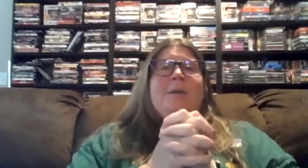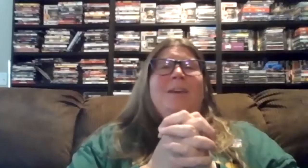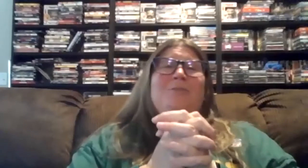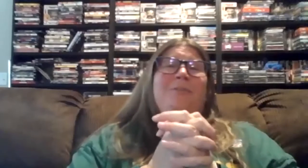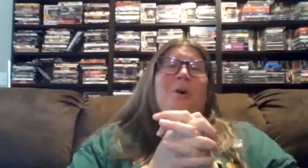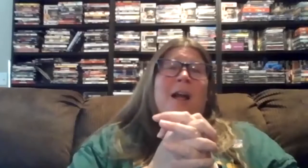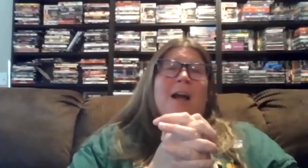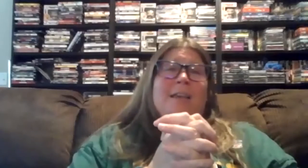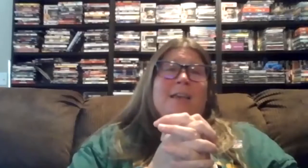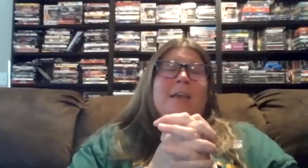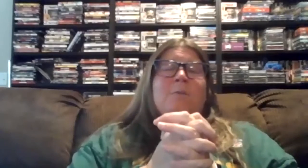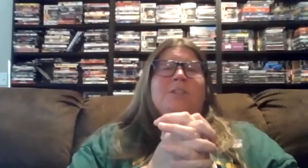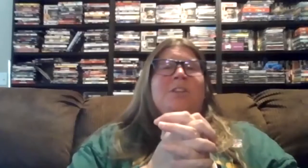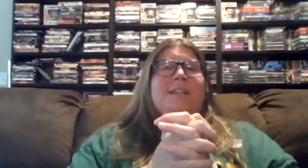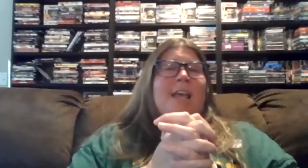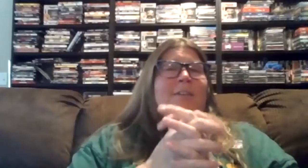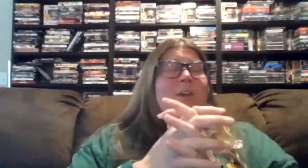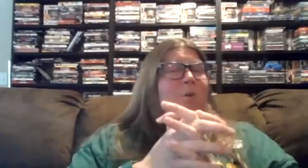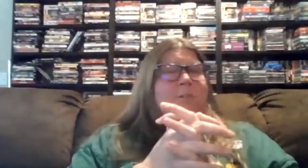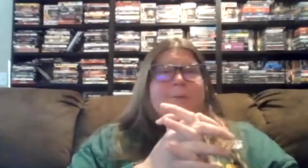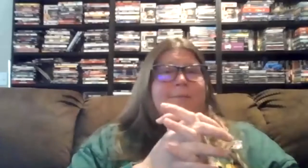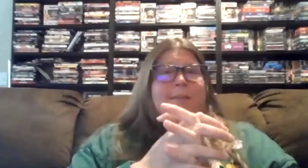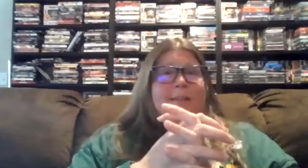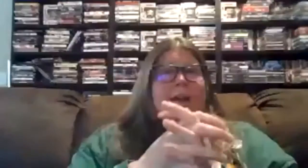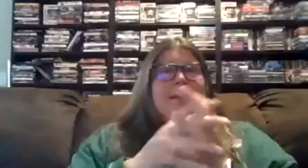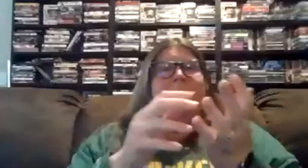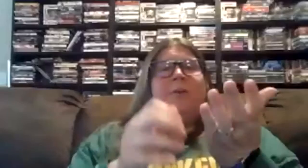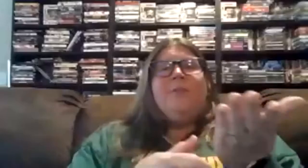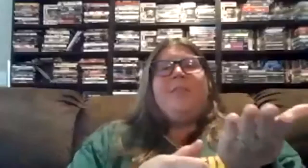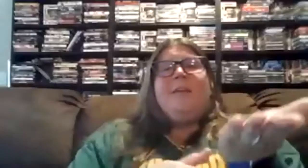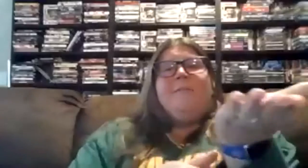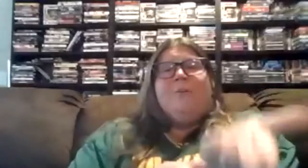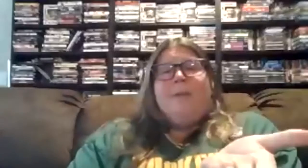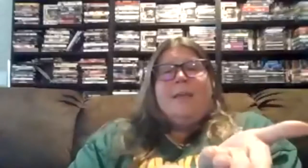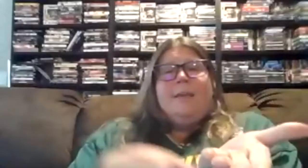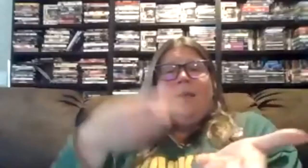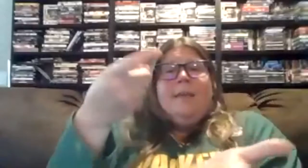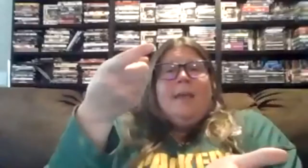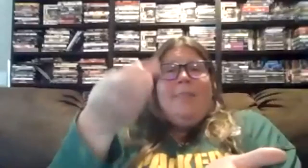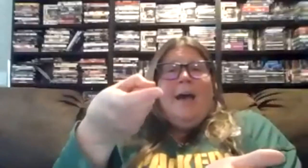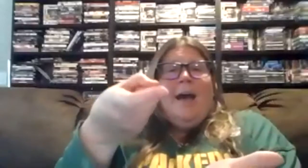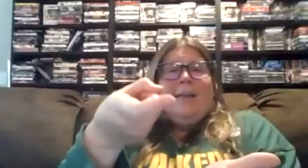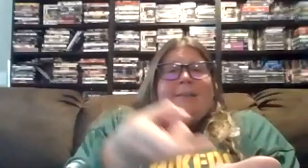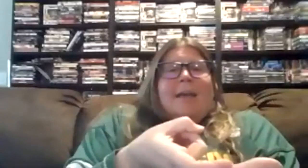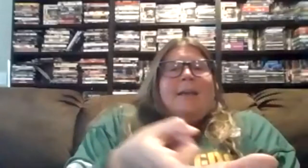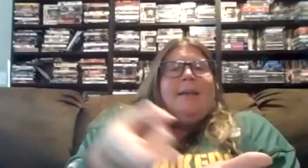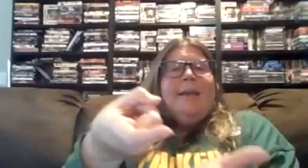do floor hockey, which doesn't have its own specific sign. So think of the rink and the hockey stick, and